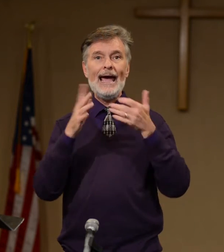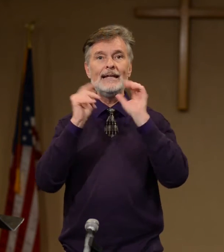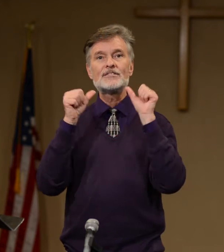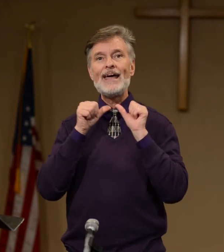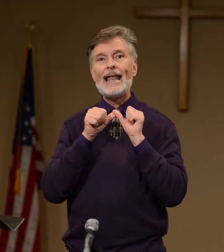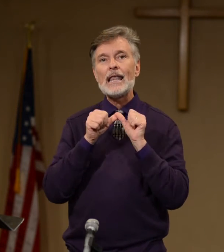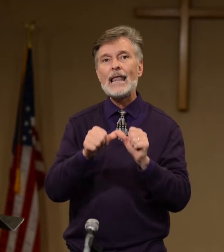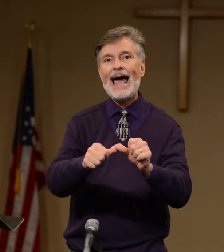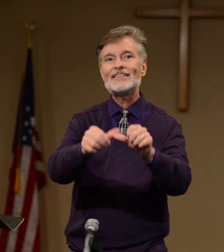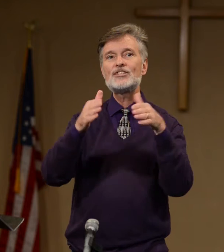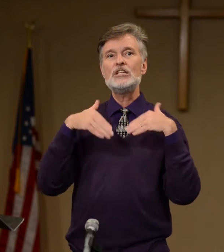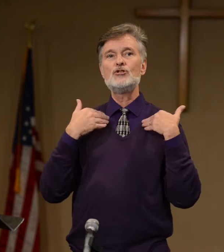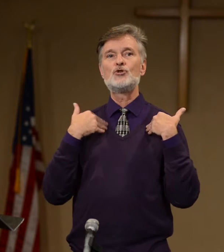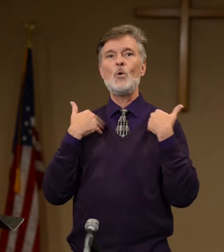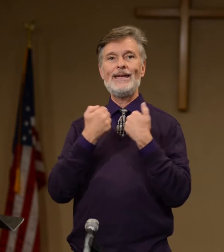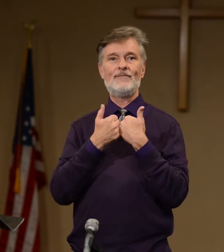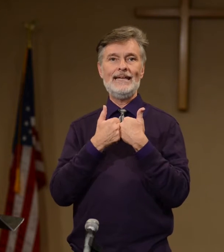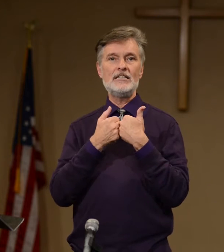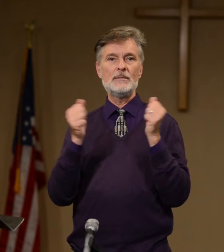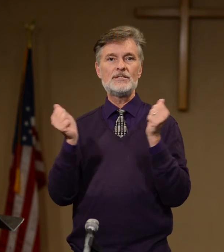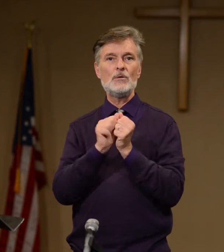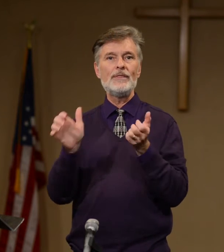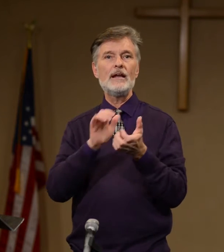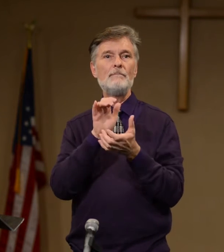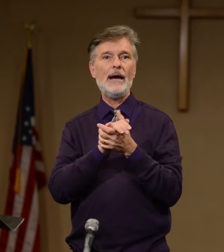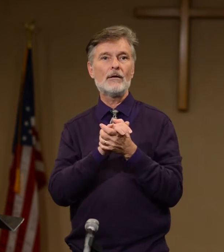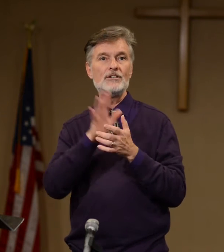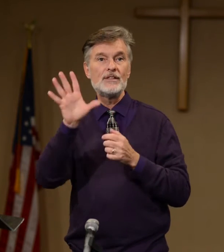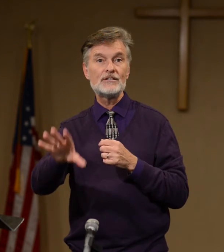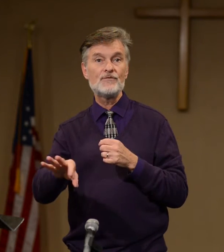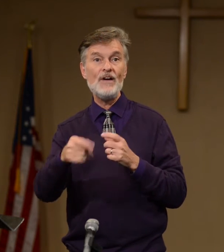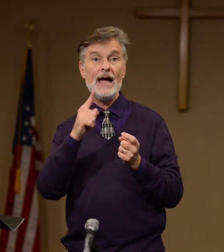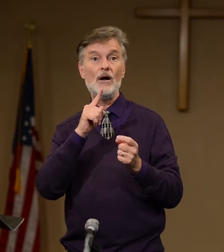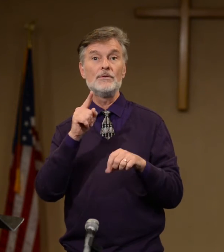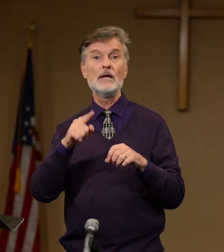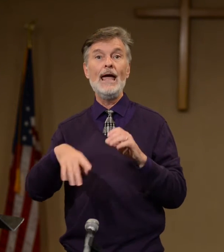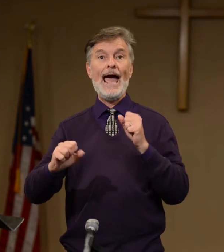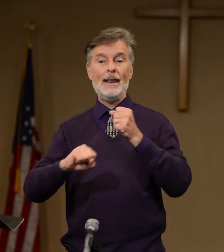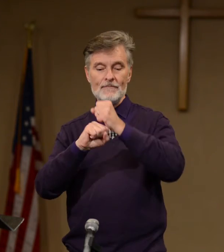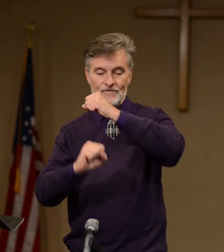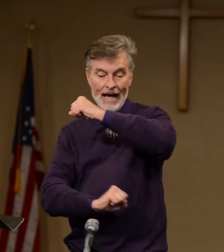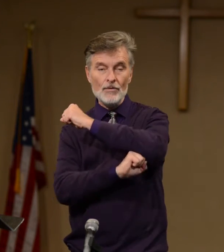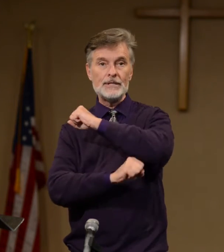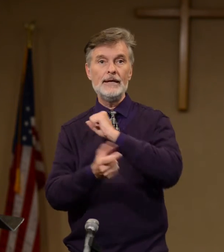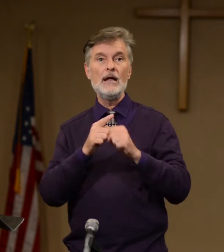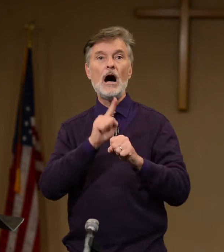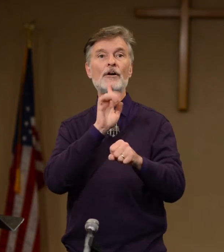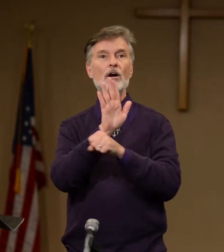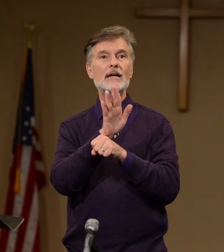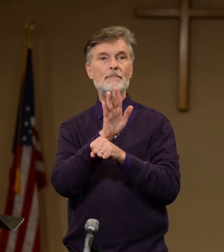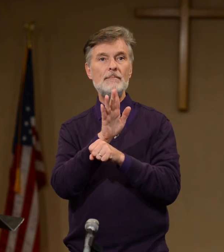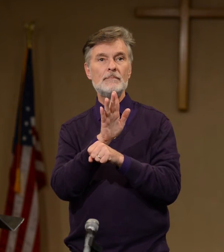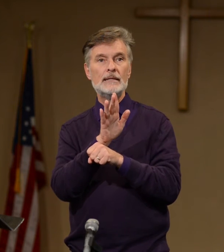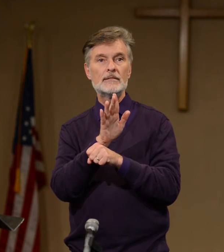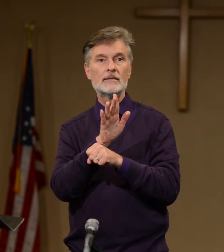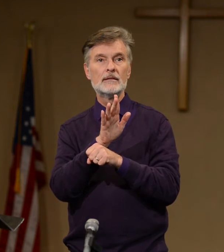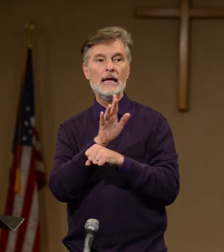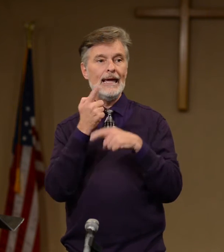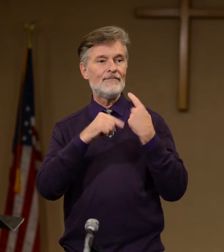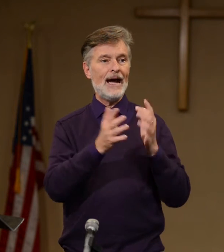it's that lasting joy of intimacy within a marriage that's found and founded on our commitment. If I'm